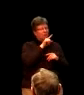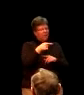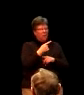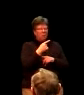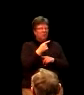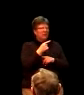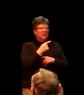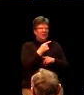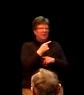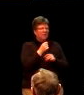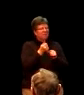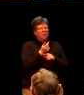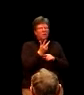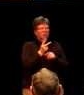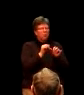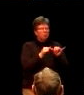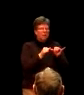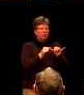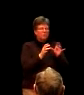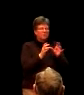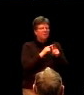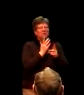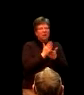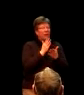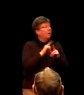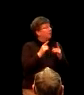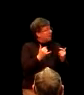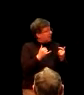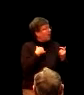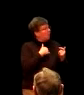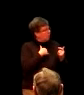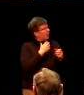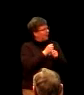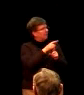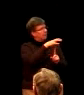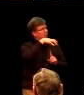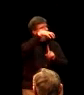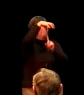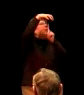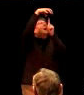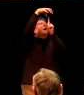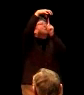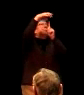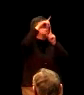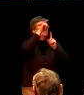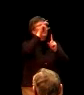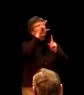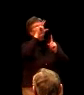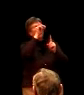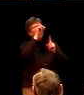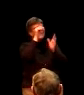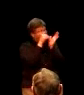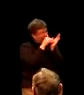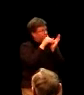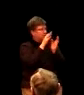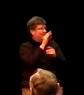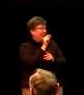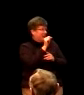took a couple before they stopped. And now we routinely get these going up to 100, 130,000